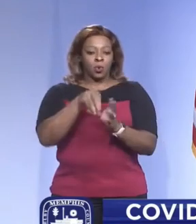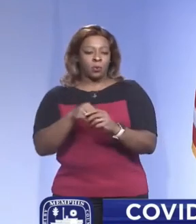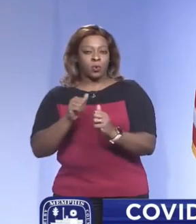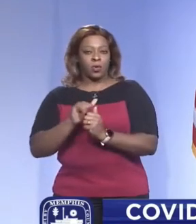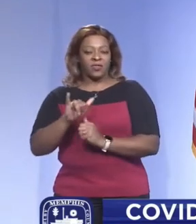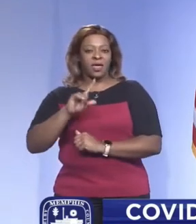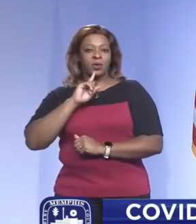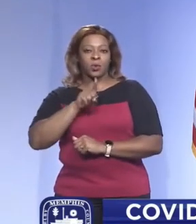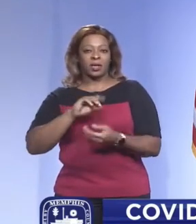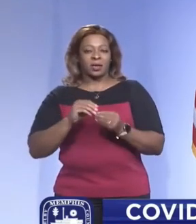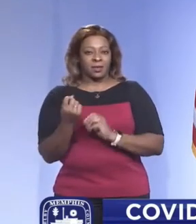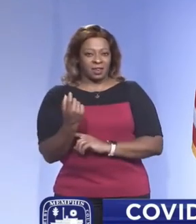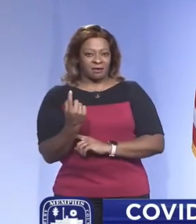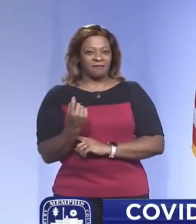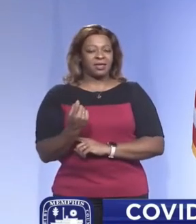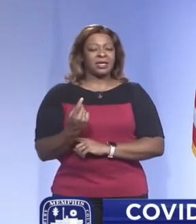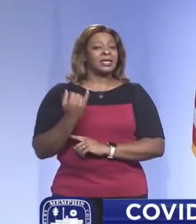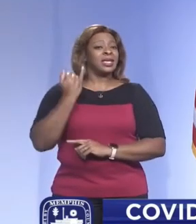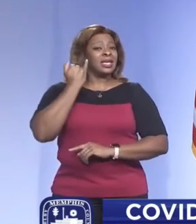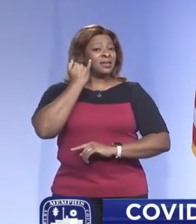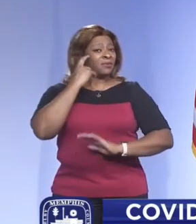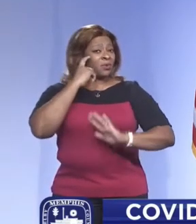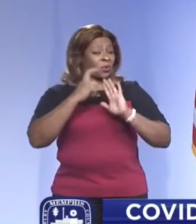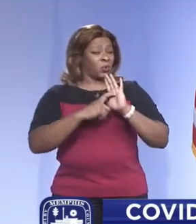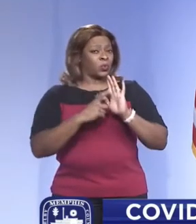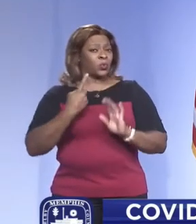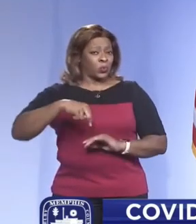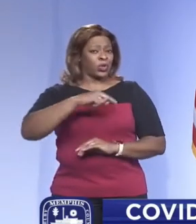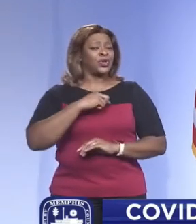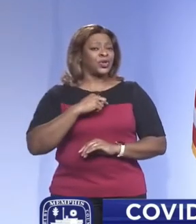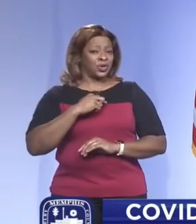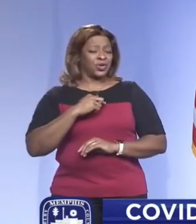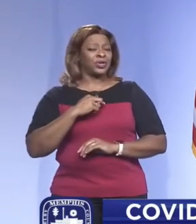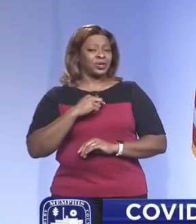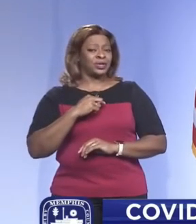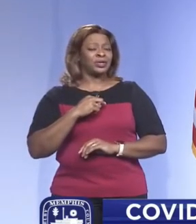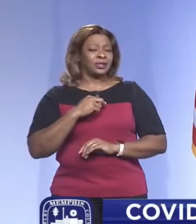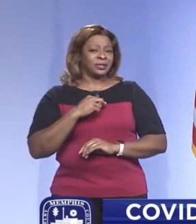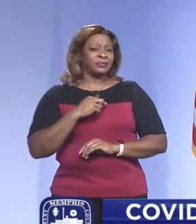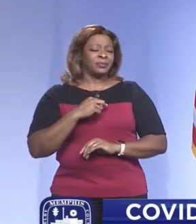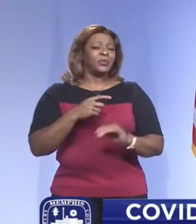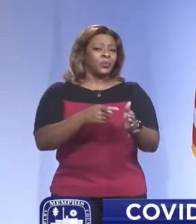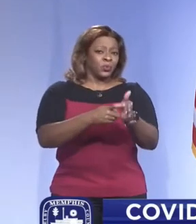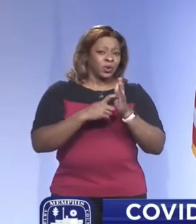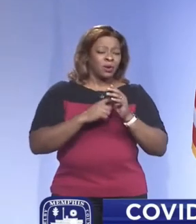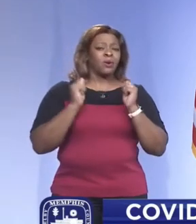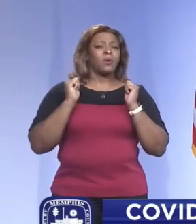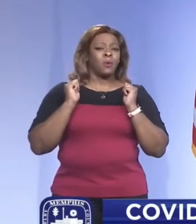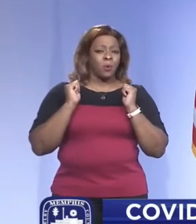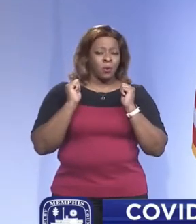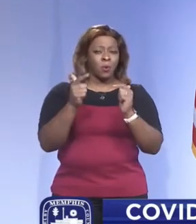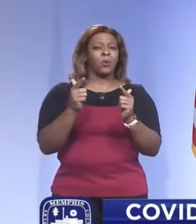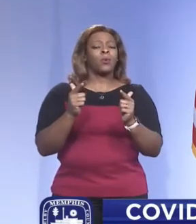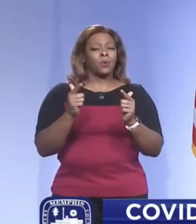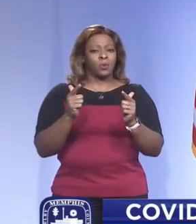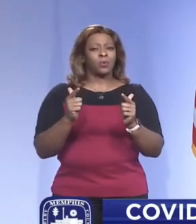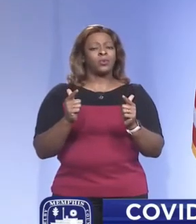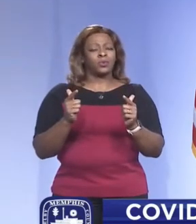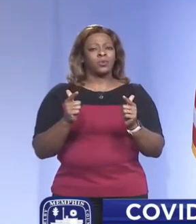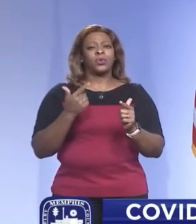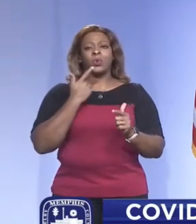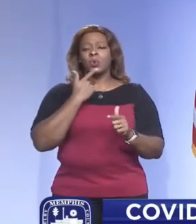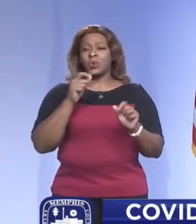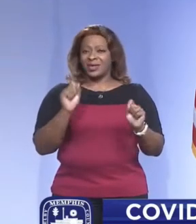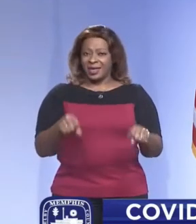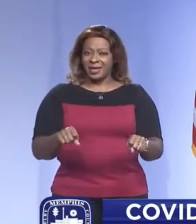directive. And if you've noticed that we're pretty much requiring everyone who